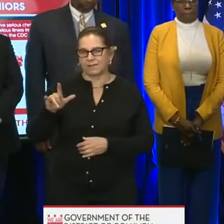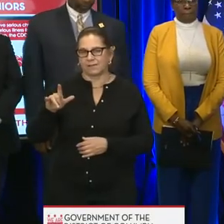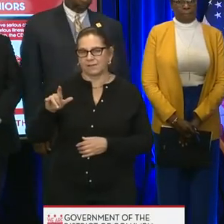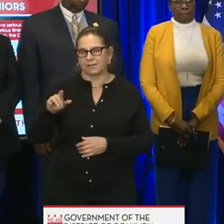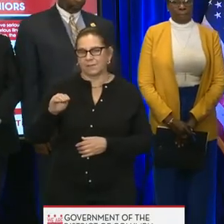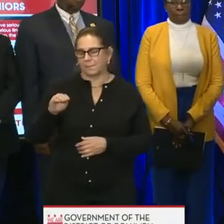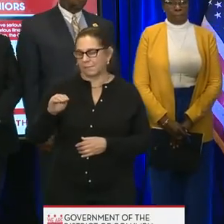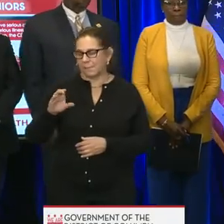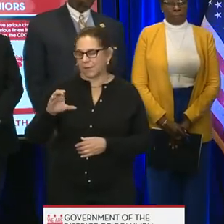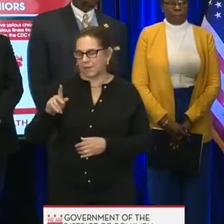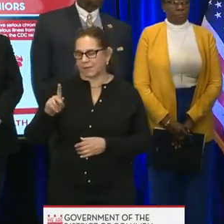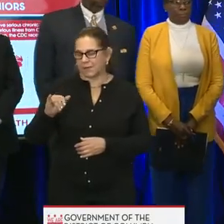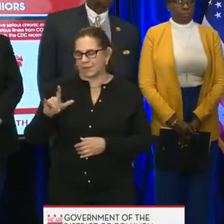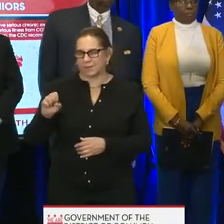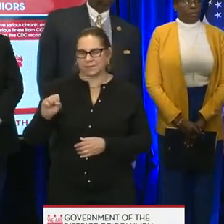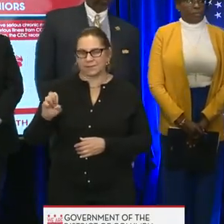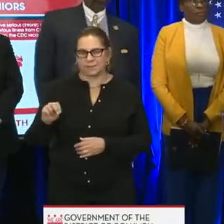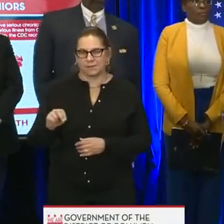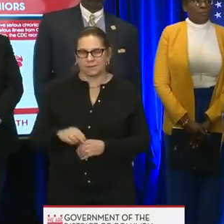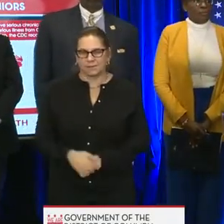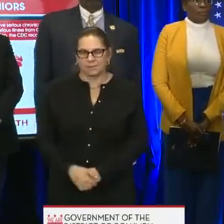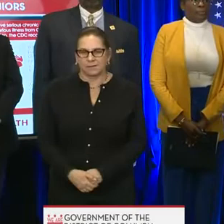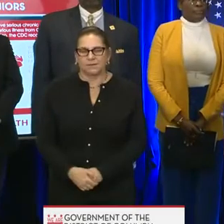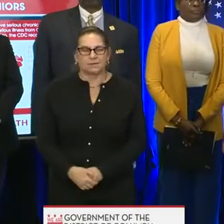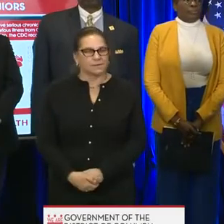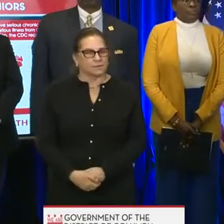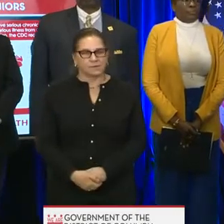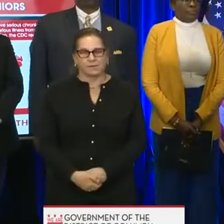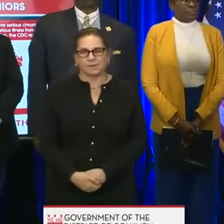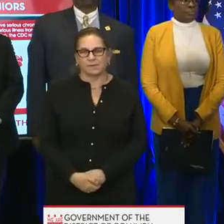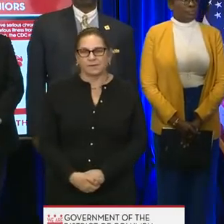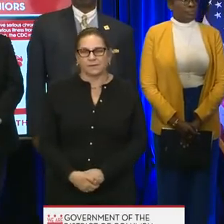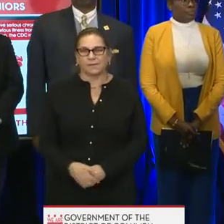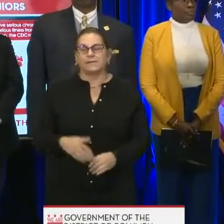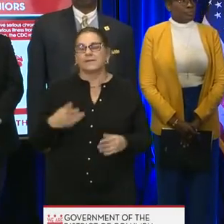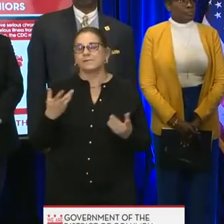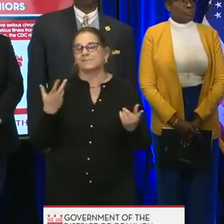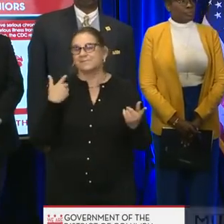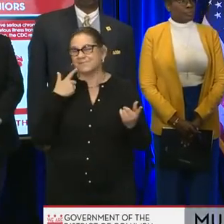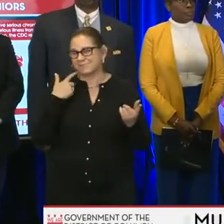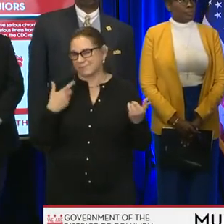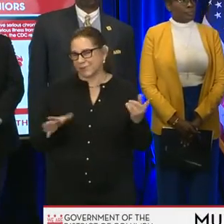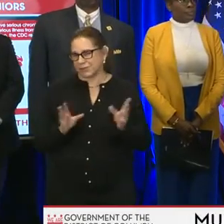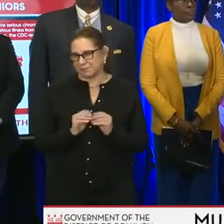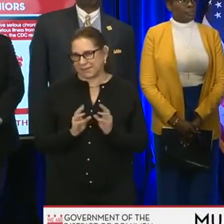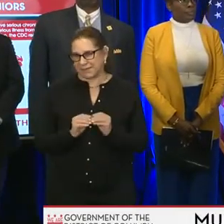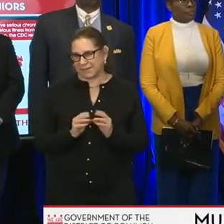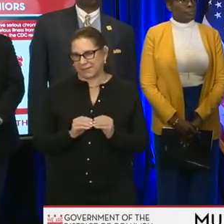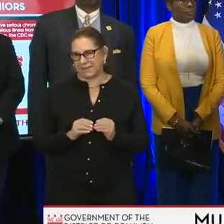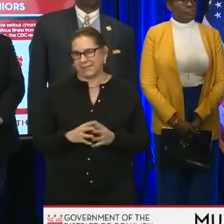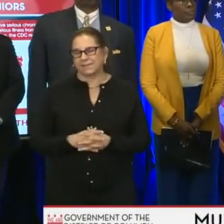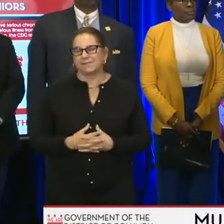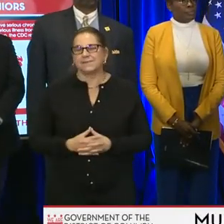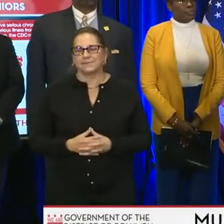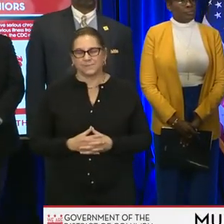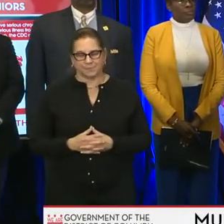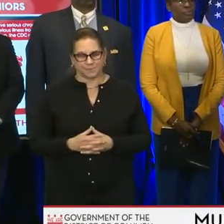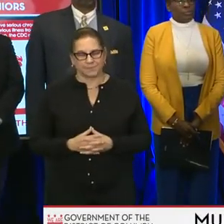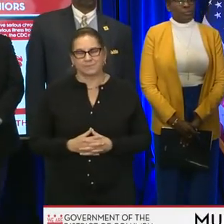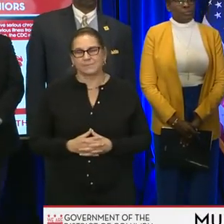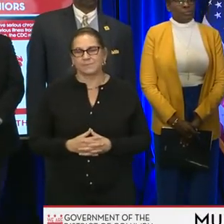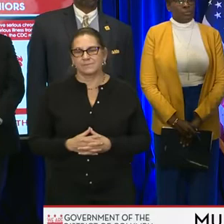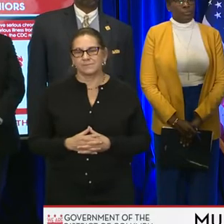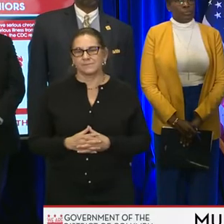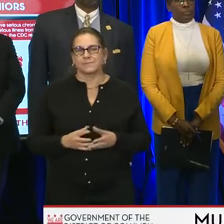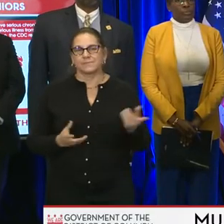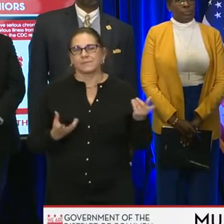of the council and our budget teams to talk about what we've heard from our communities in terms of